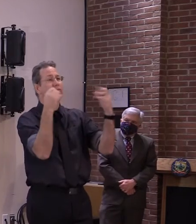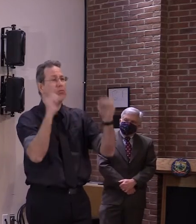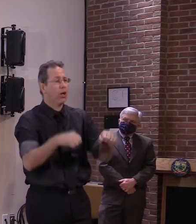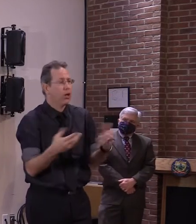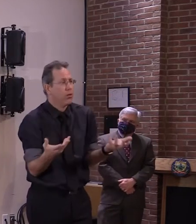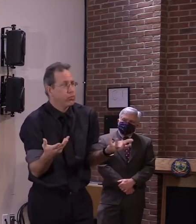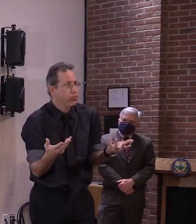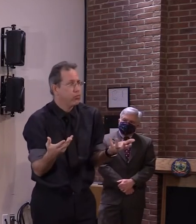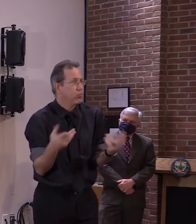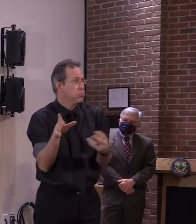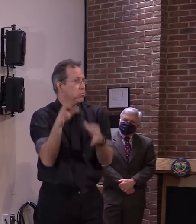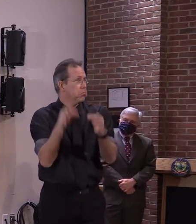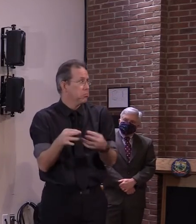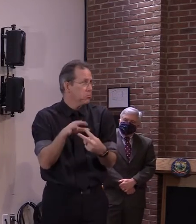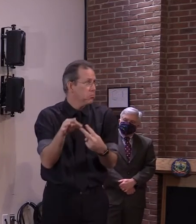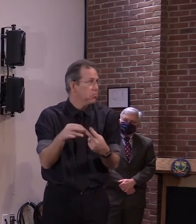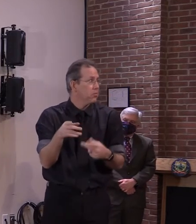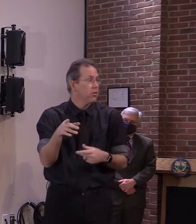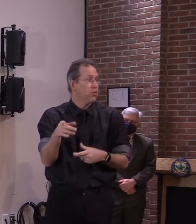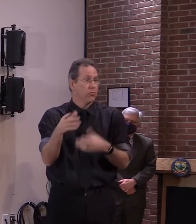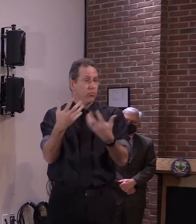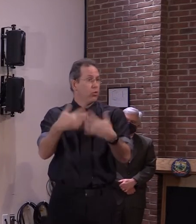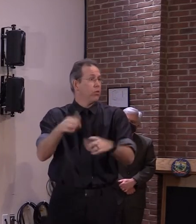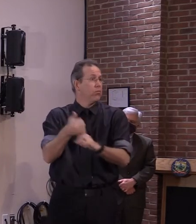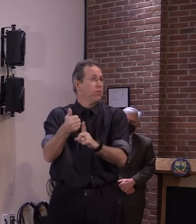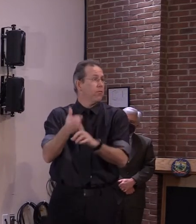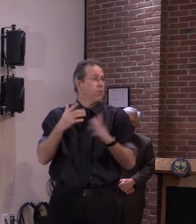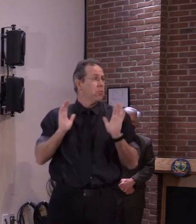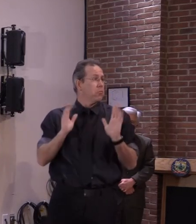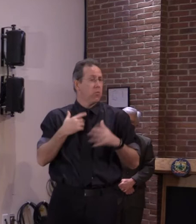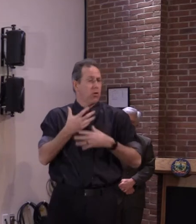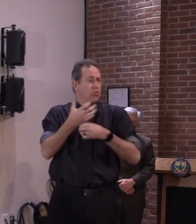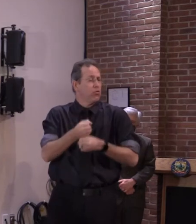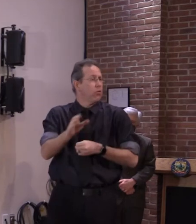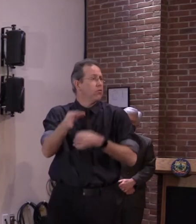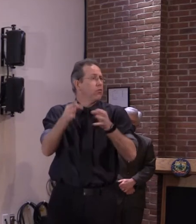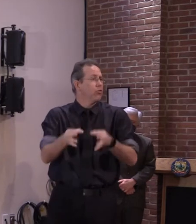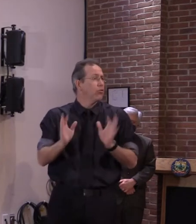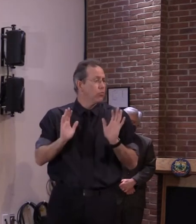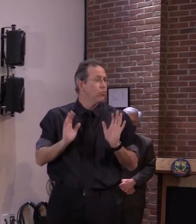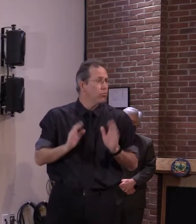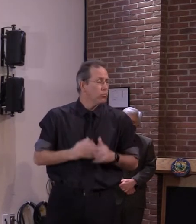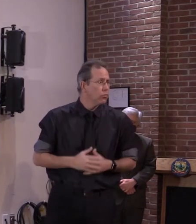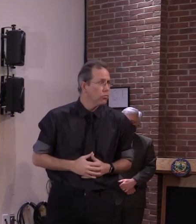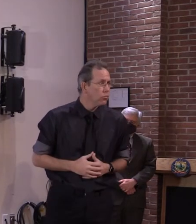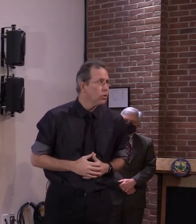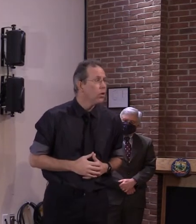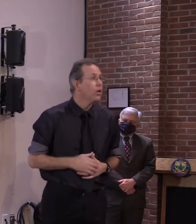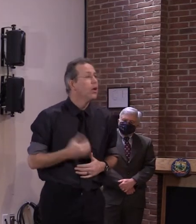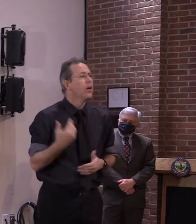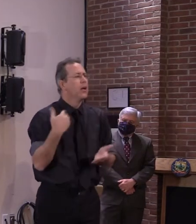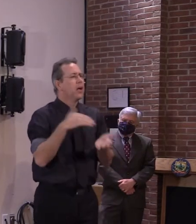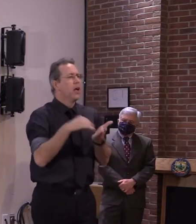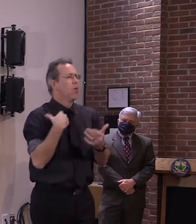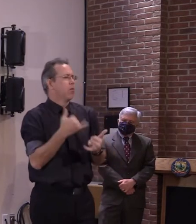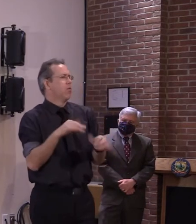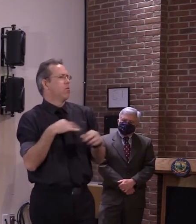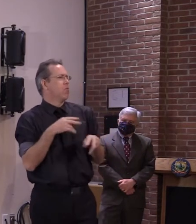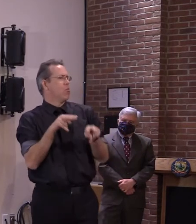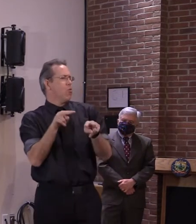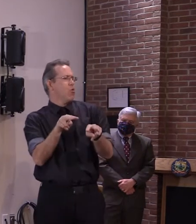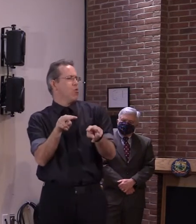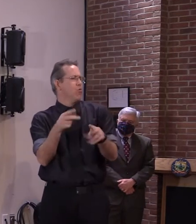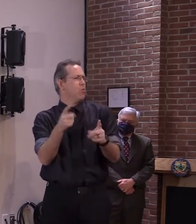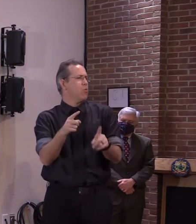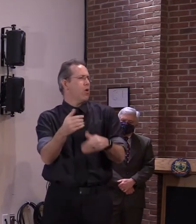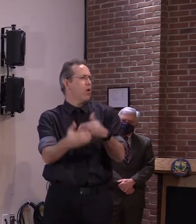out but if he um you know we'll again watch uh this this situation but uh but i think so